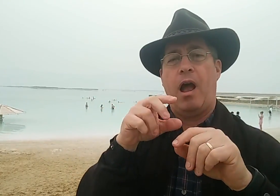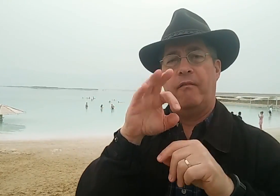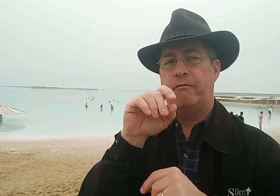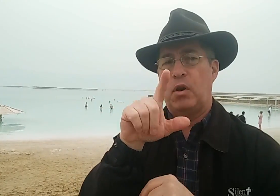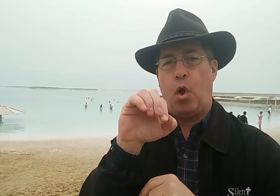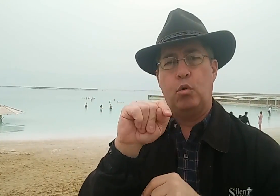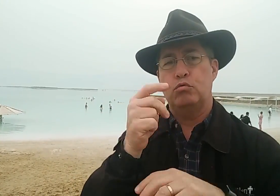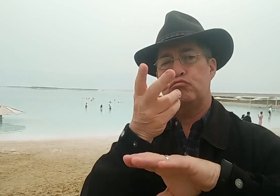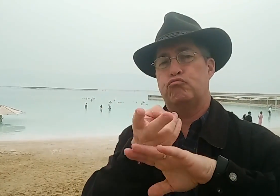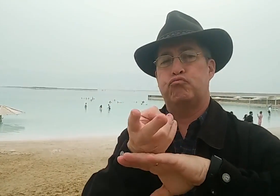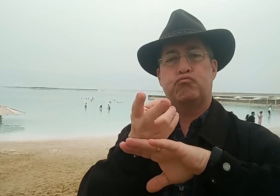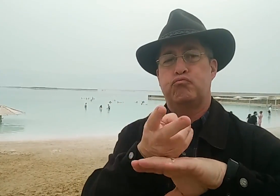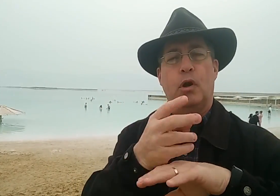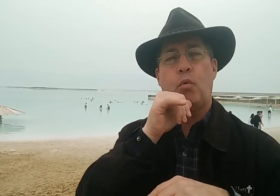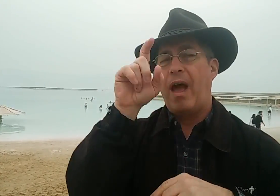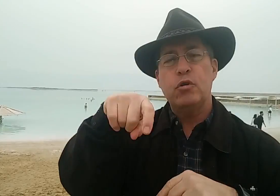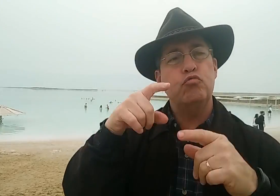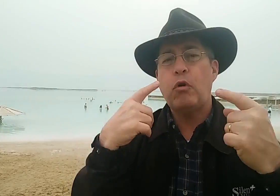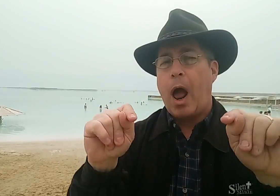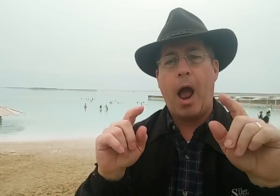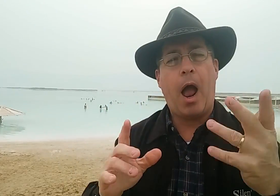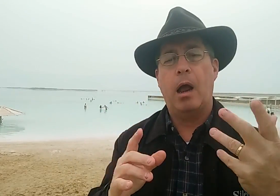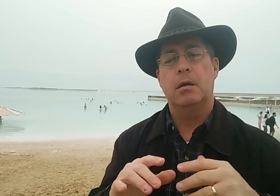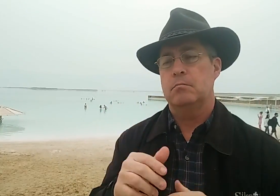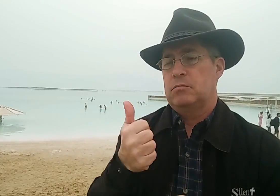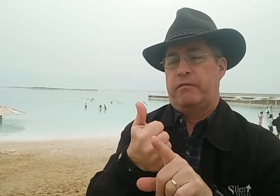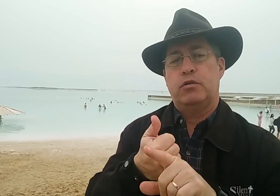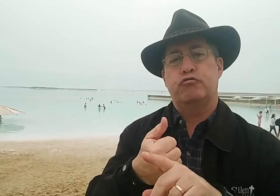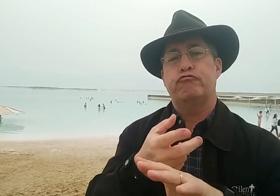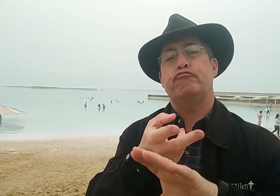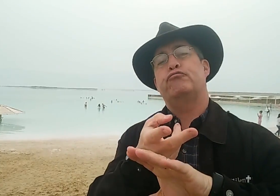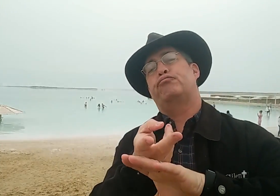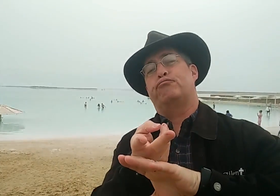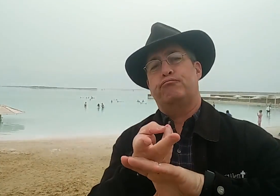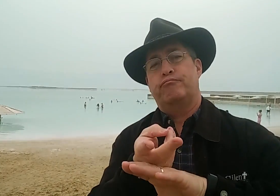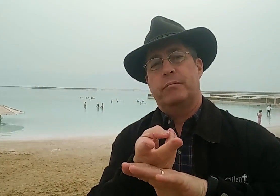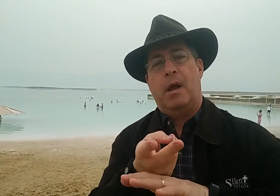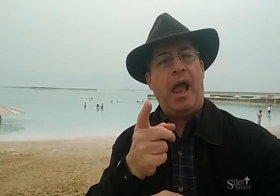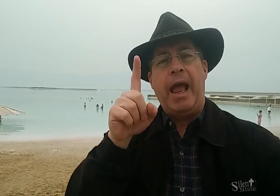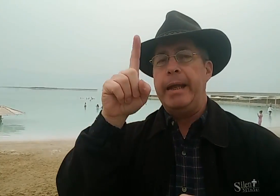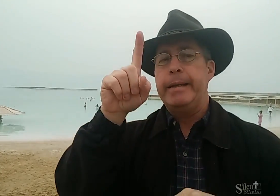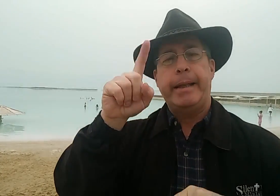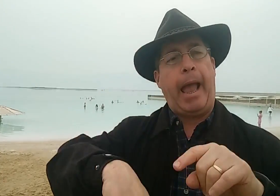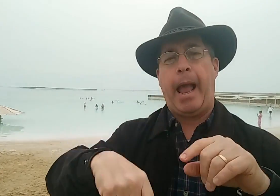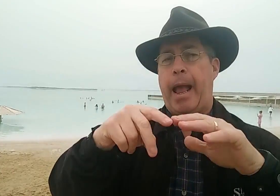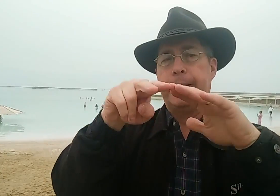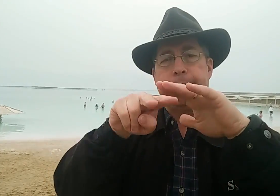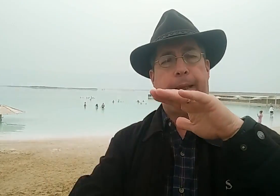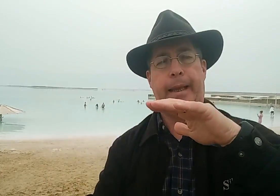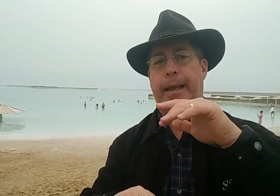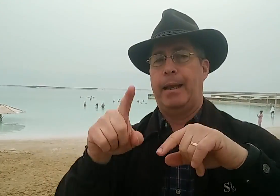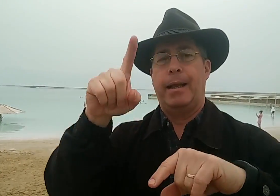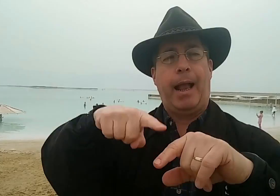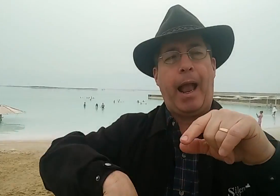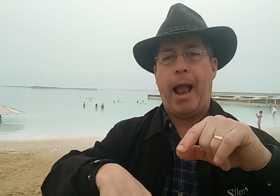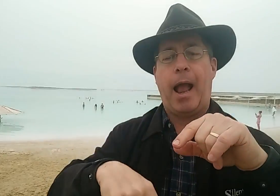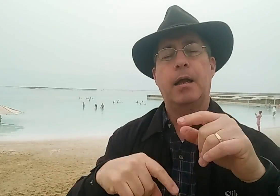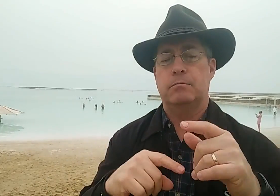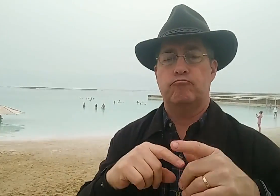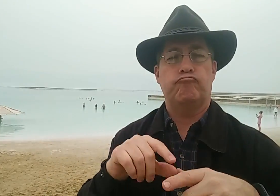You don't really have to try to float. You don't. You just sit back and you float. You can't sink. You just can't